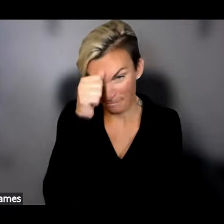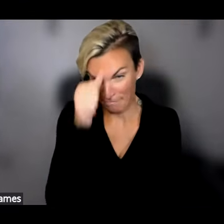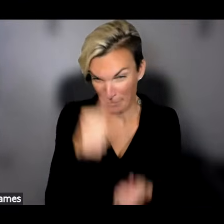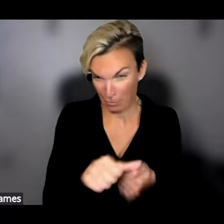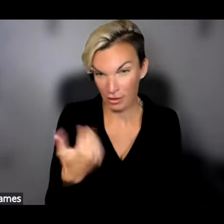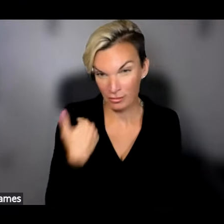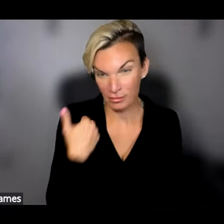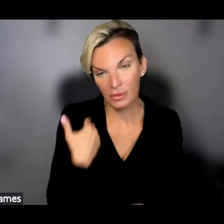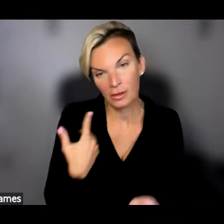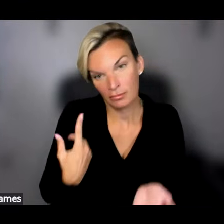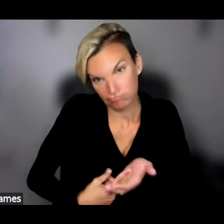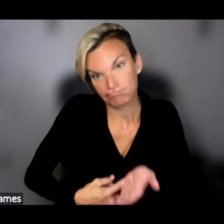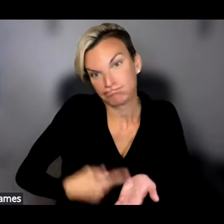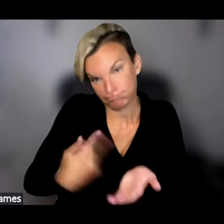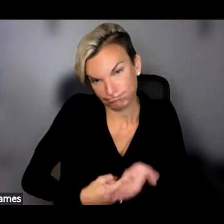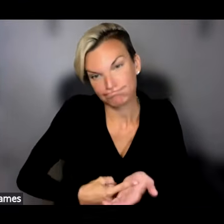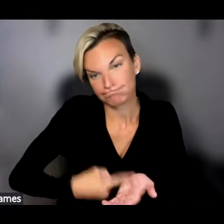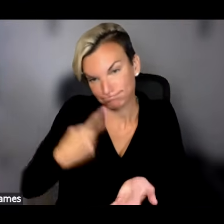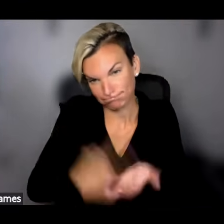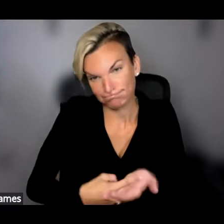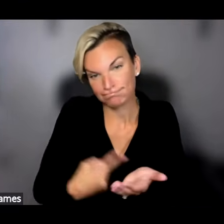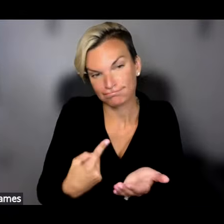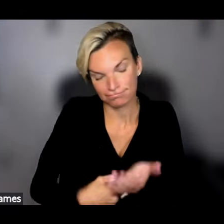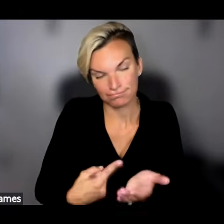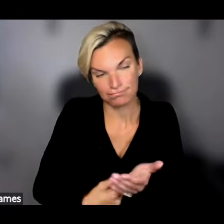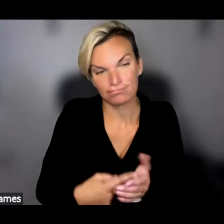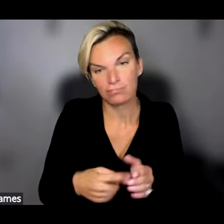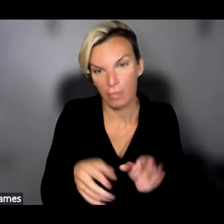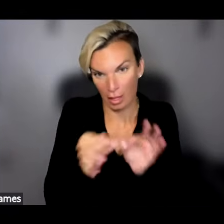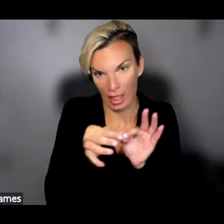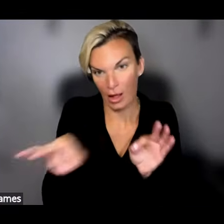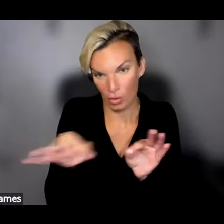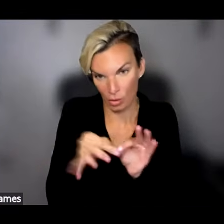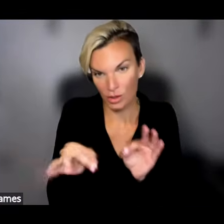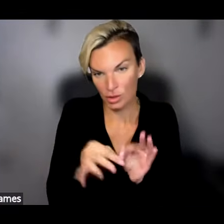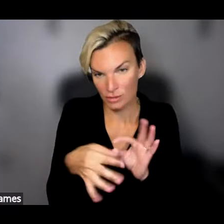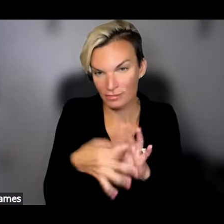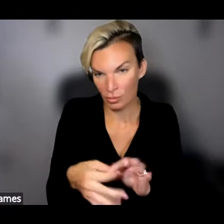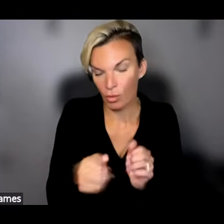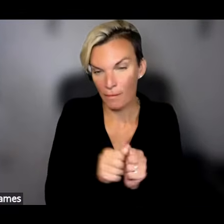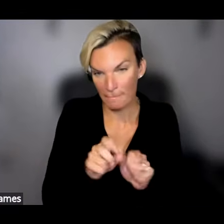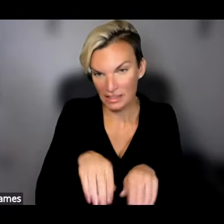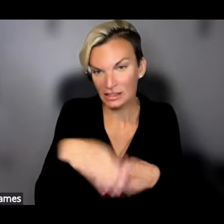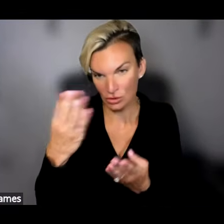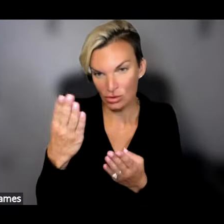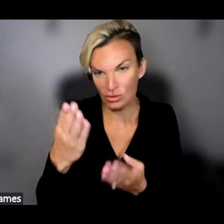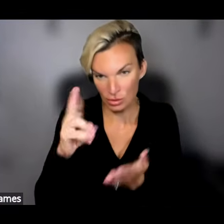the caption, or not about the language on the petition.